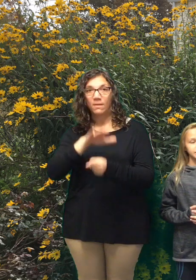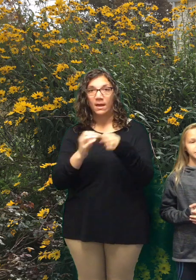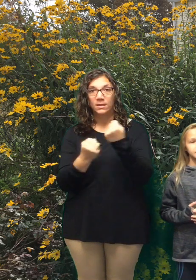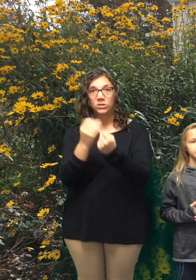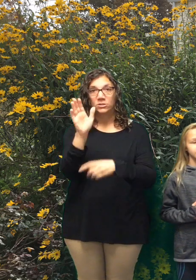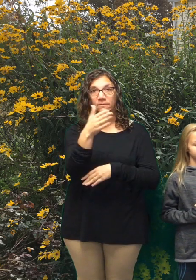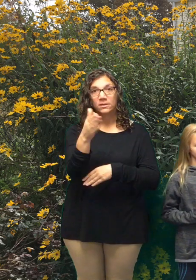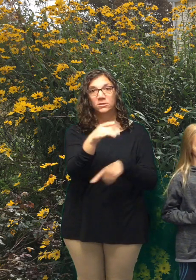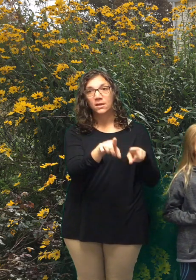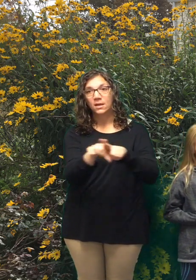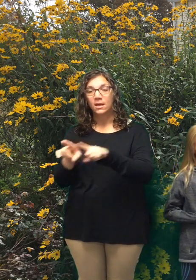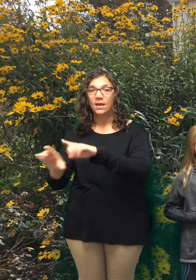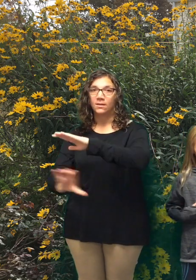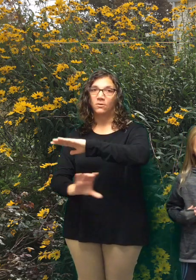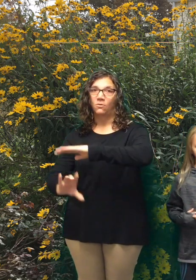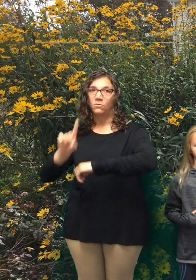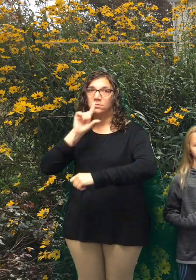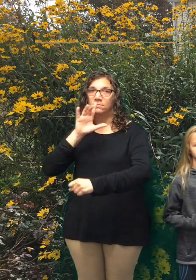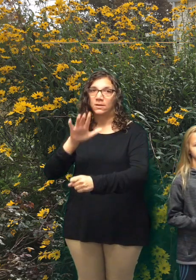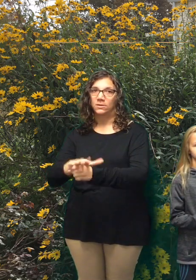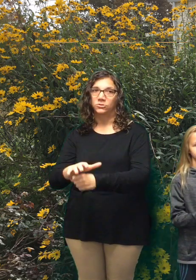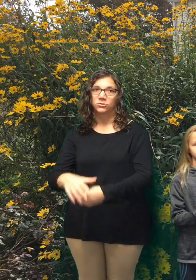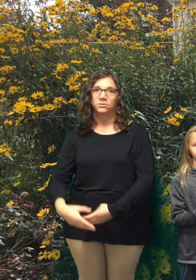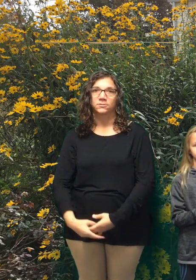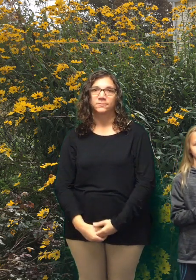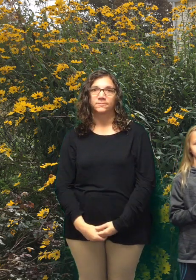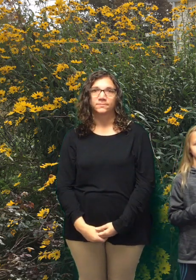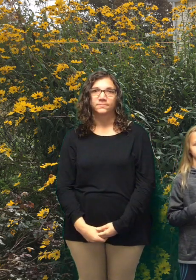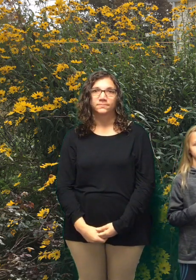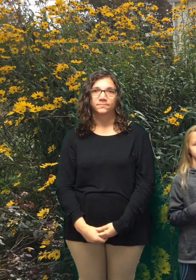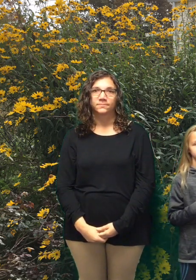of Allegiance and the Coles Pledge.